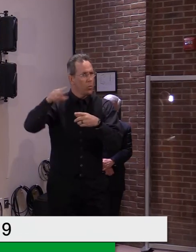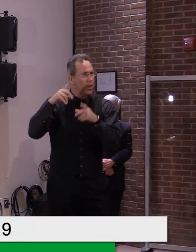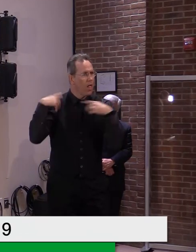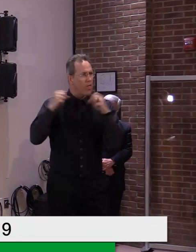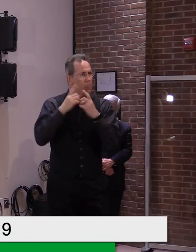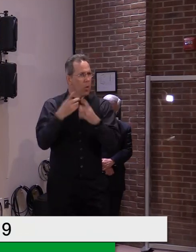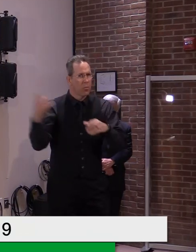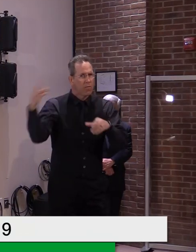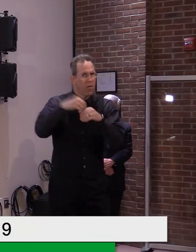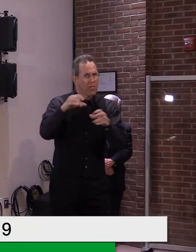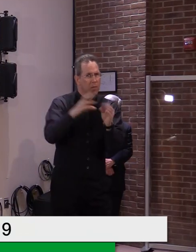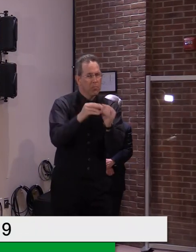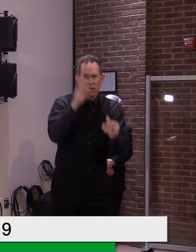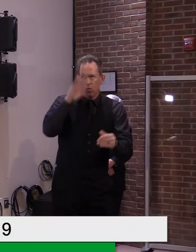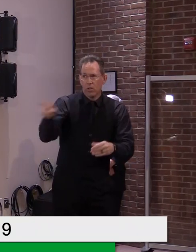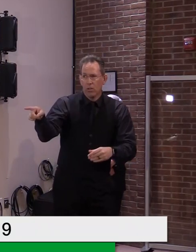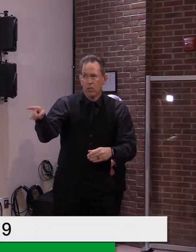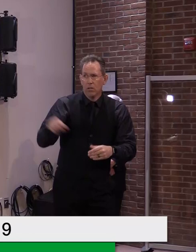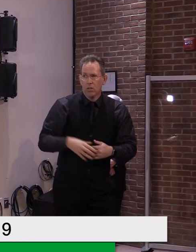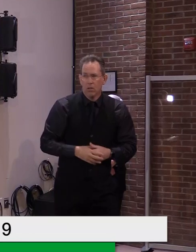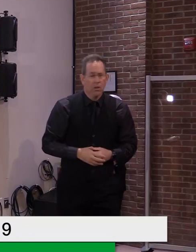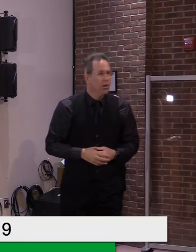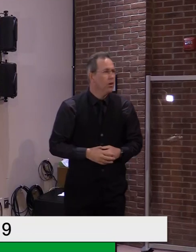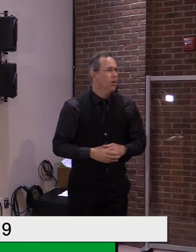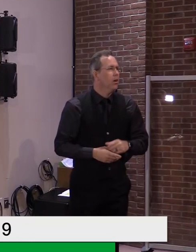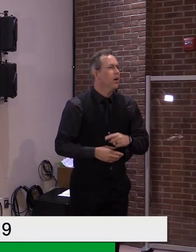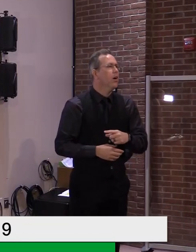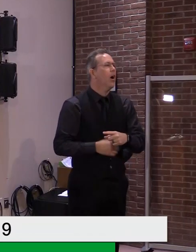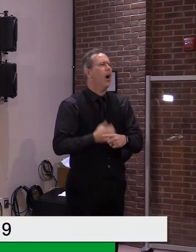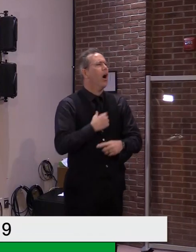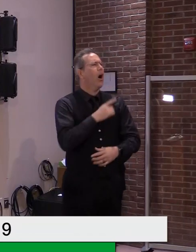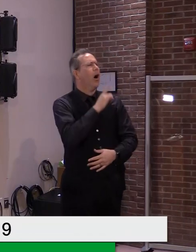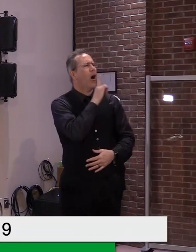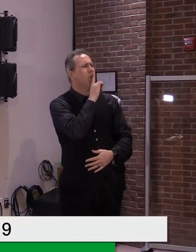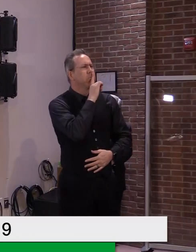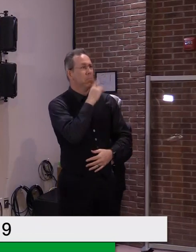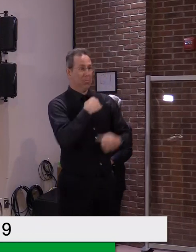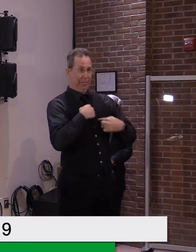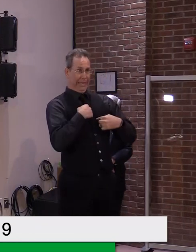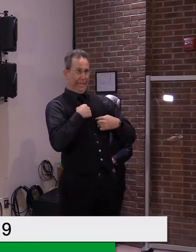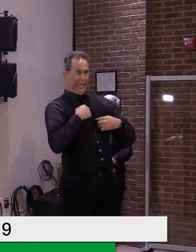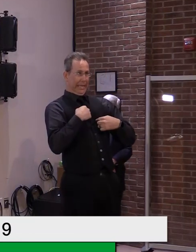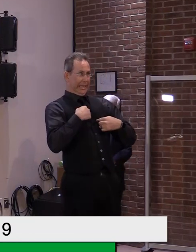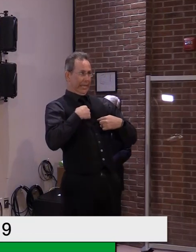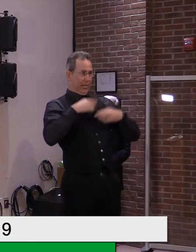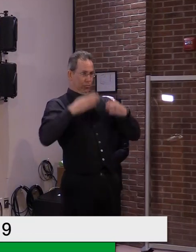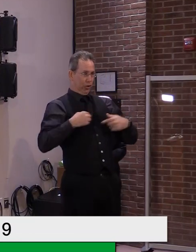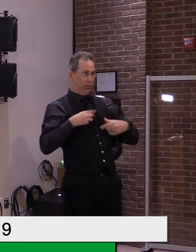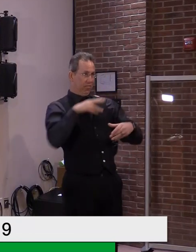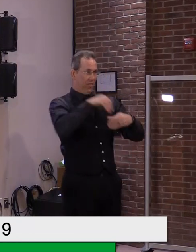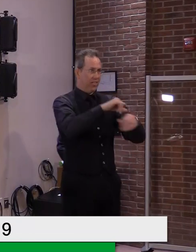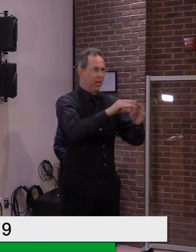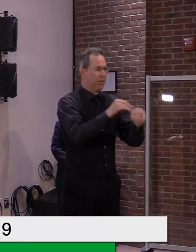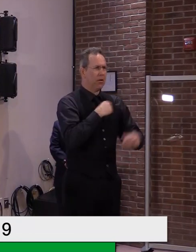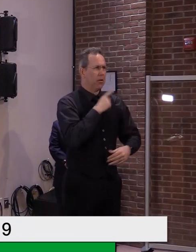I was not with the VPA meeting, but we do have representatives that do attend that.